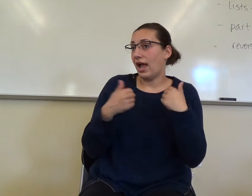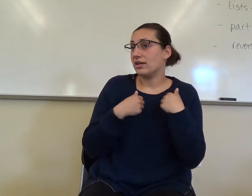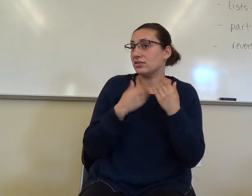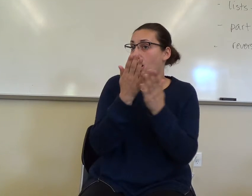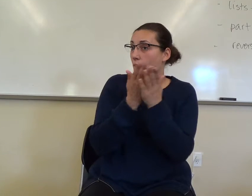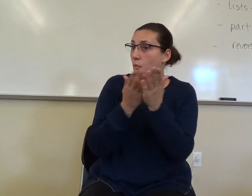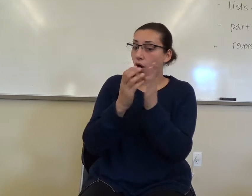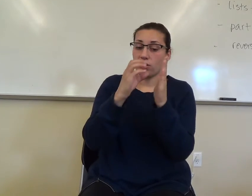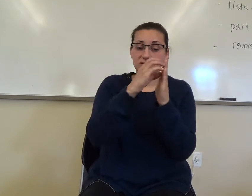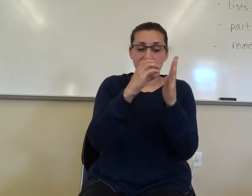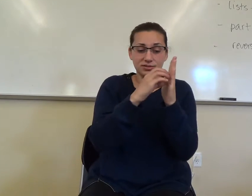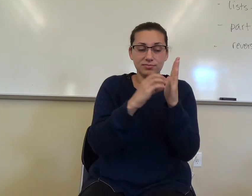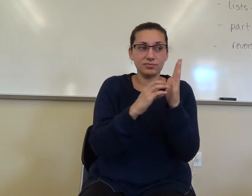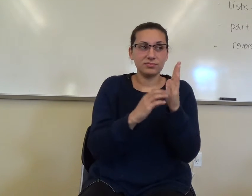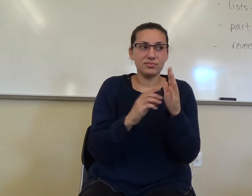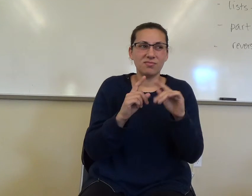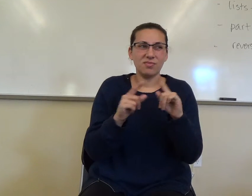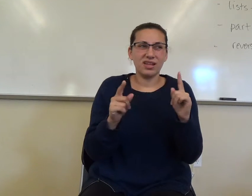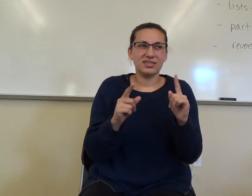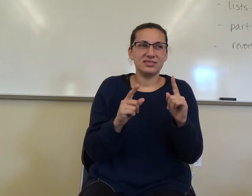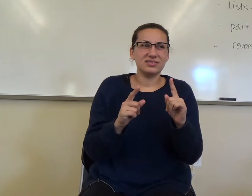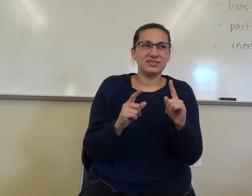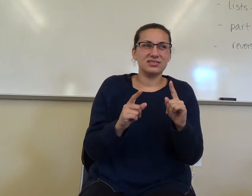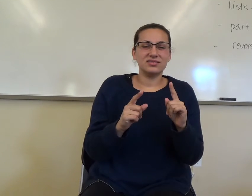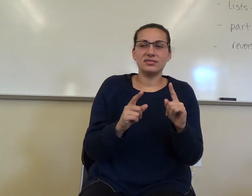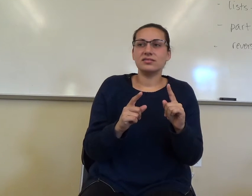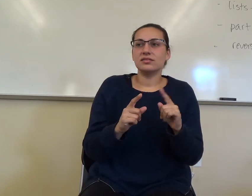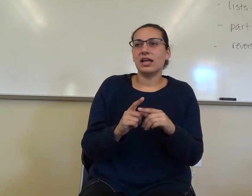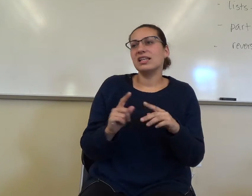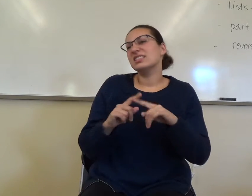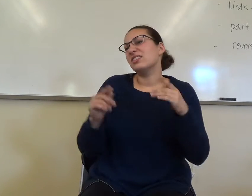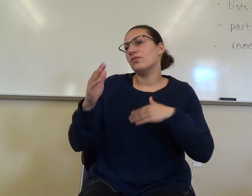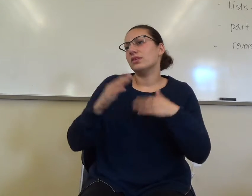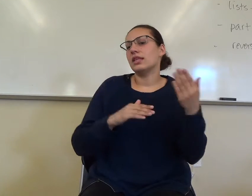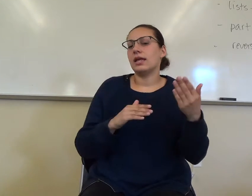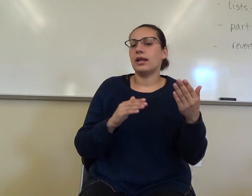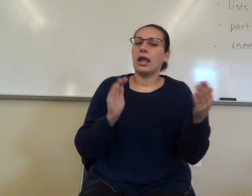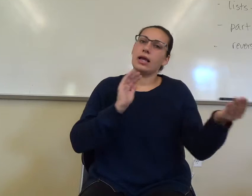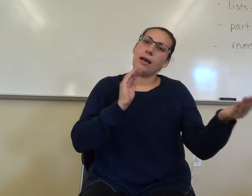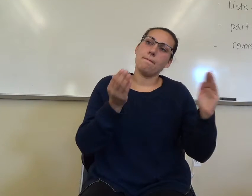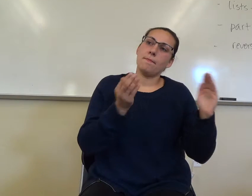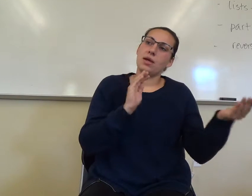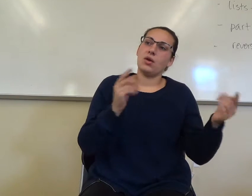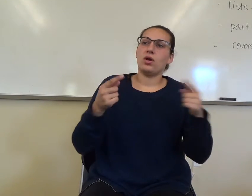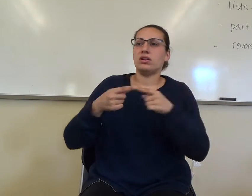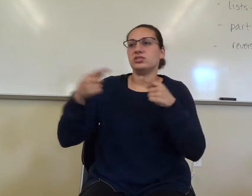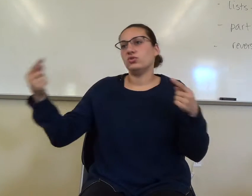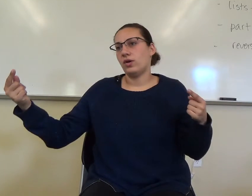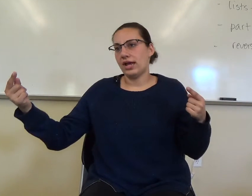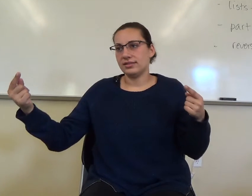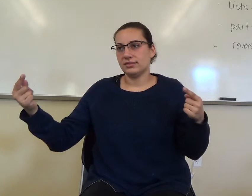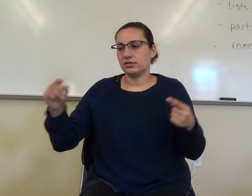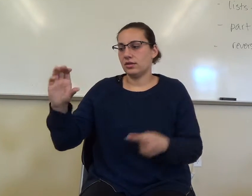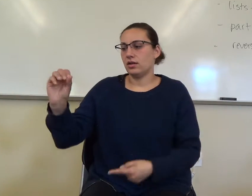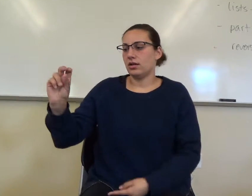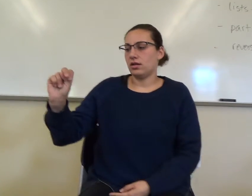from the other compare contrast things we looked at. Okay. What is this telling